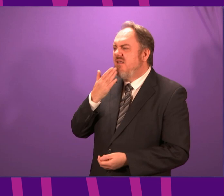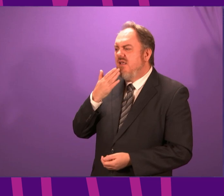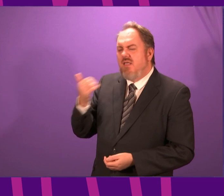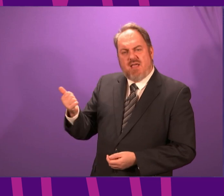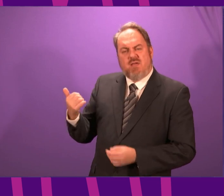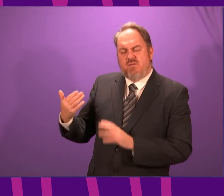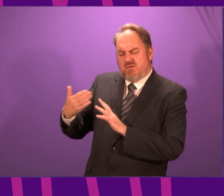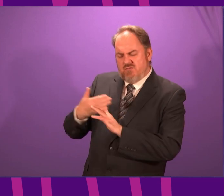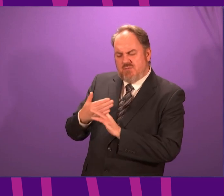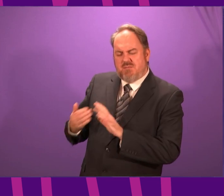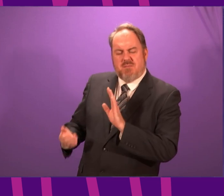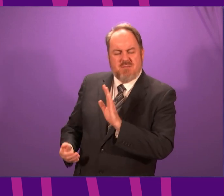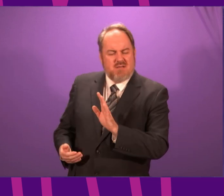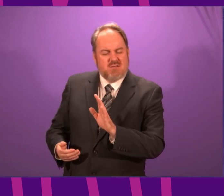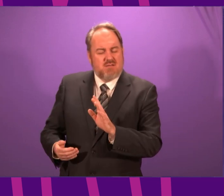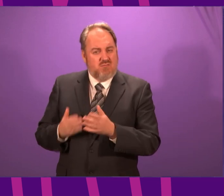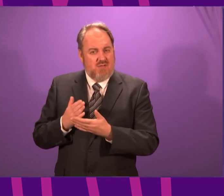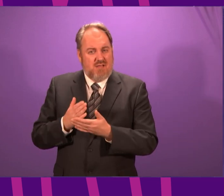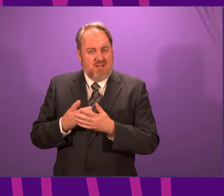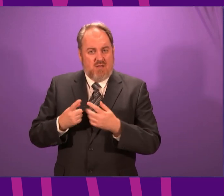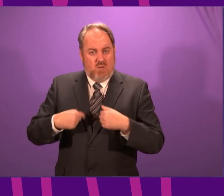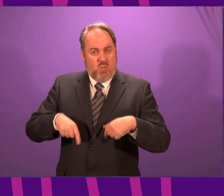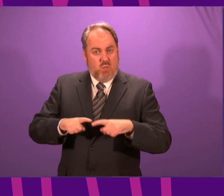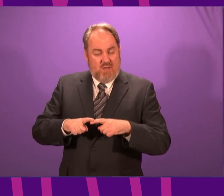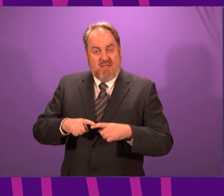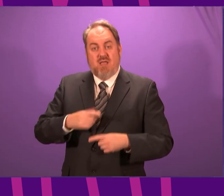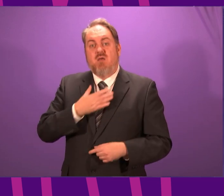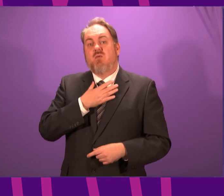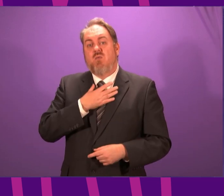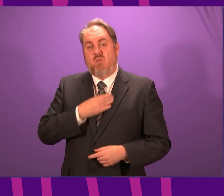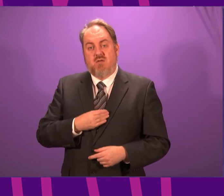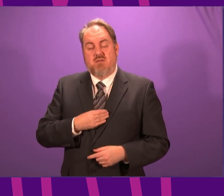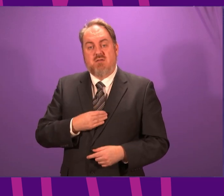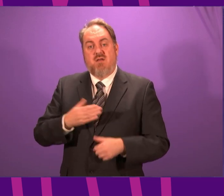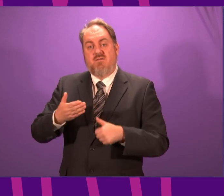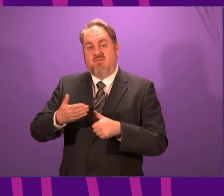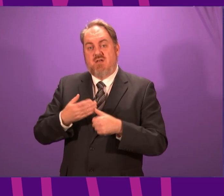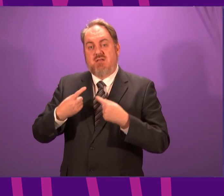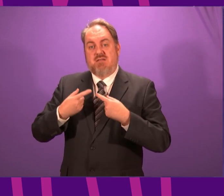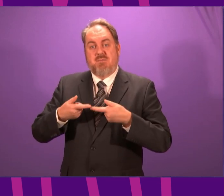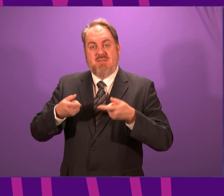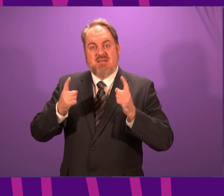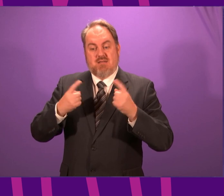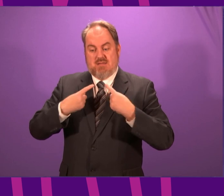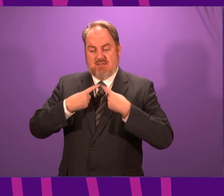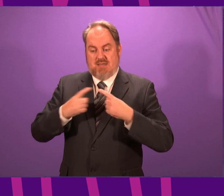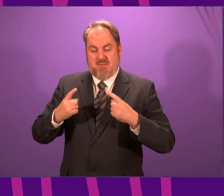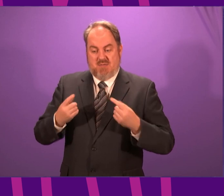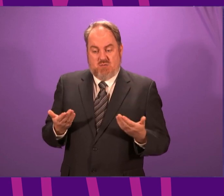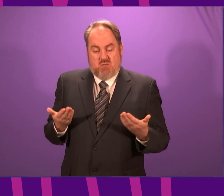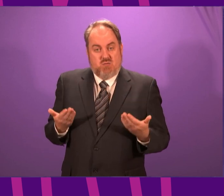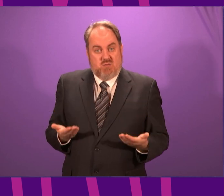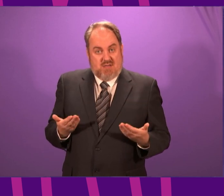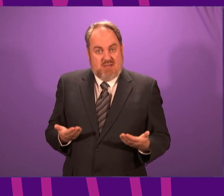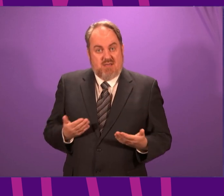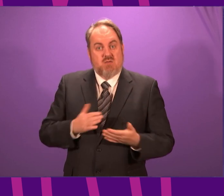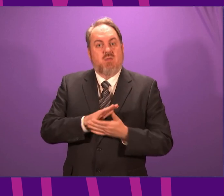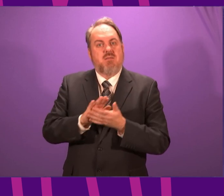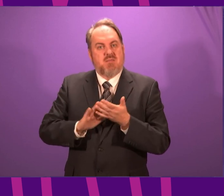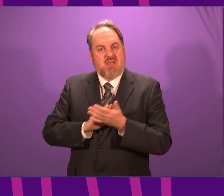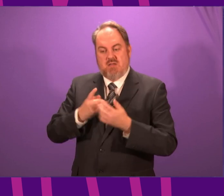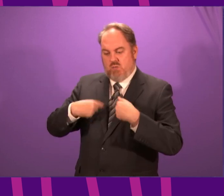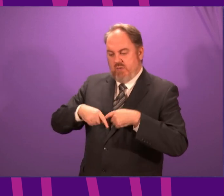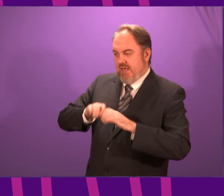for that intervention, but as a matter of record, we were looking for a first ministerial statement today so that the First Minister could be